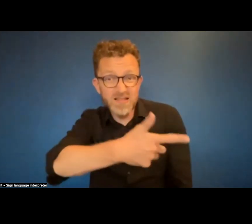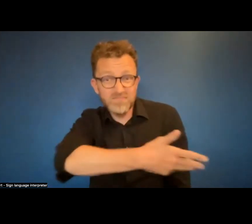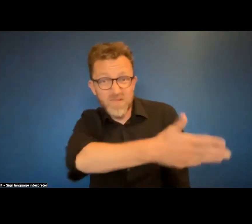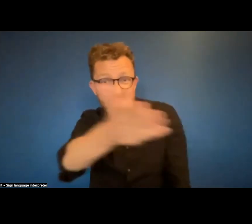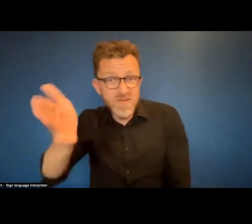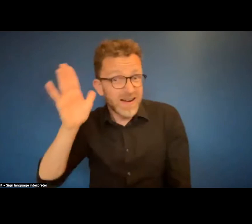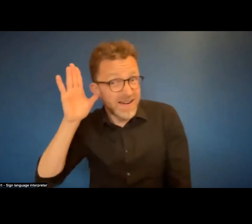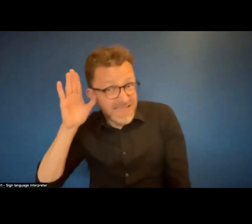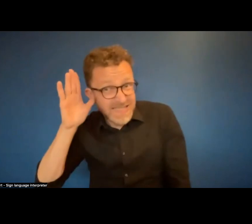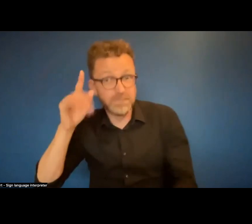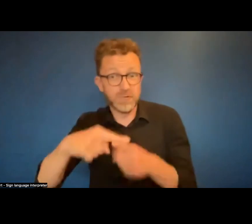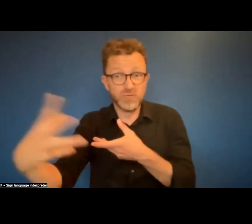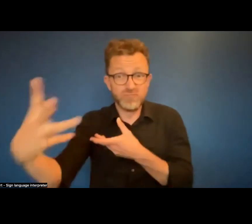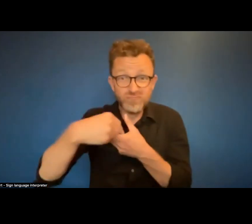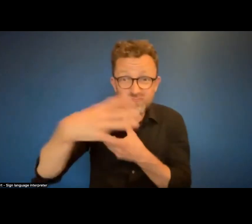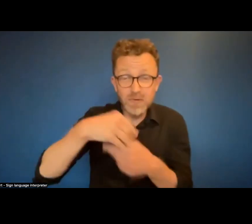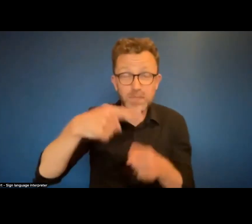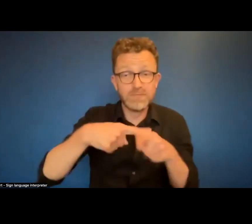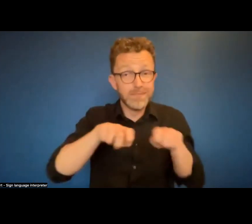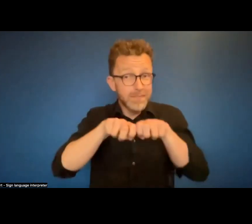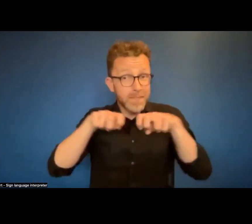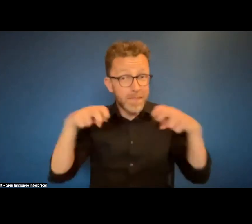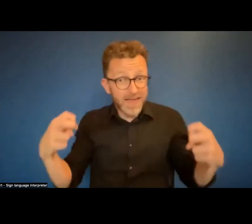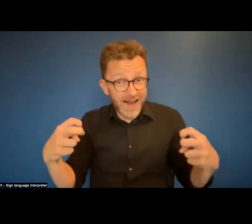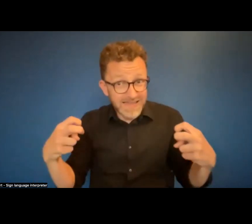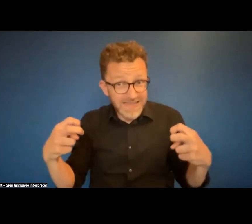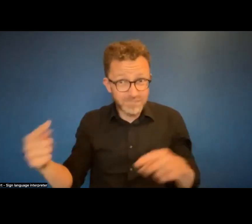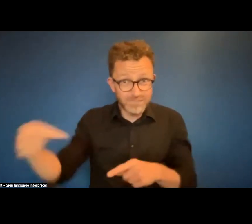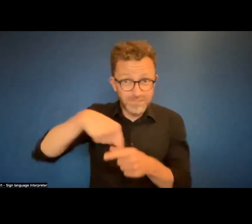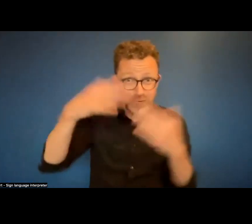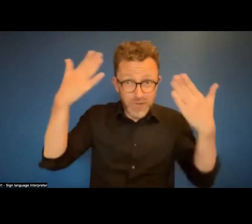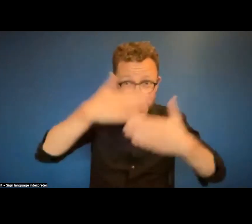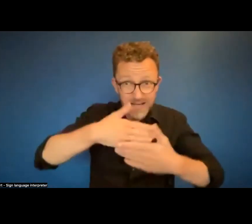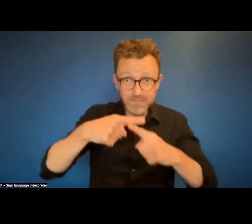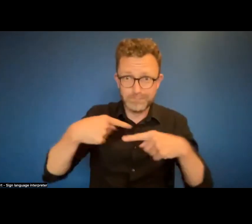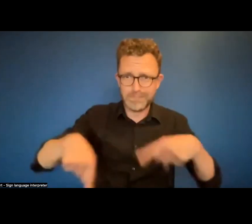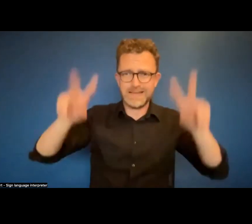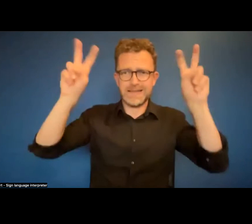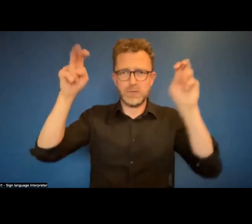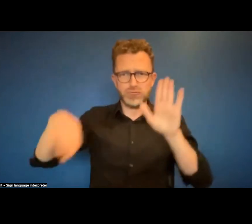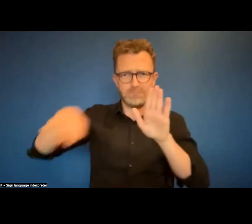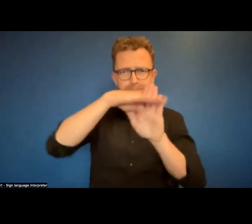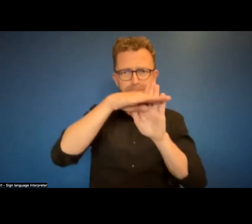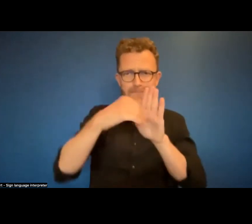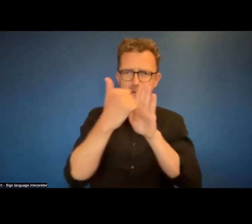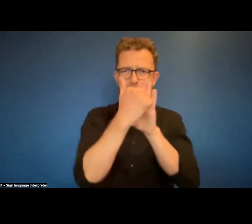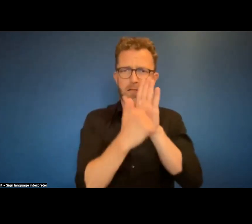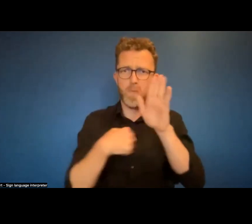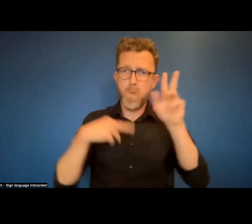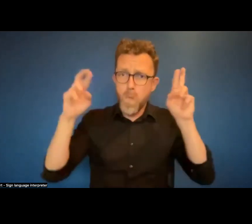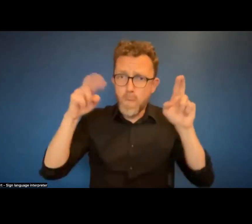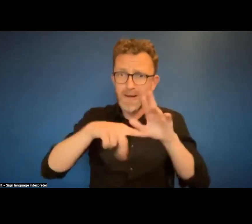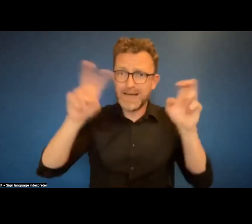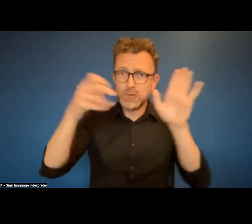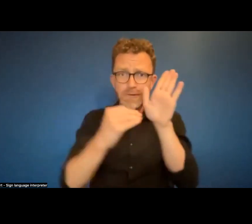MOU, that we see that we're going to have a housing crisis. I think that's going to be in several of the countries which we're going to have to deal with,